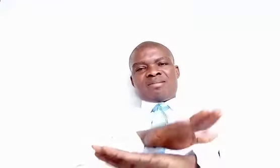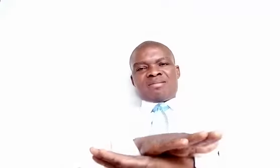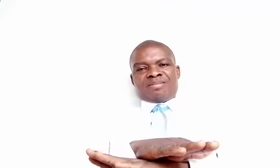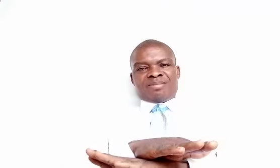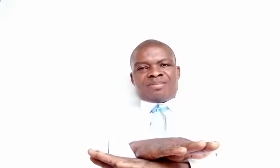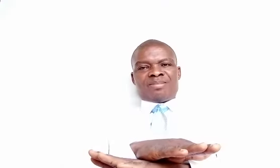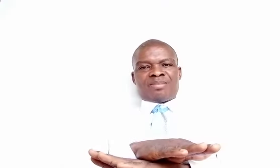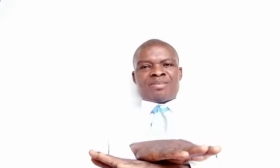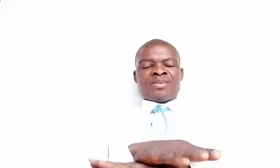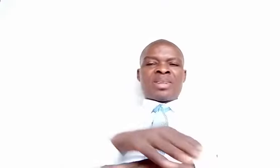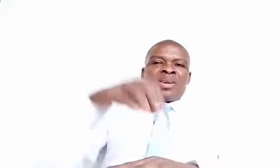Sun.